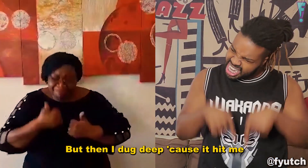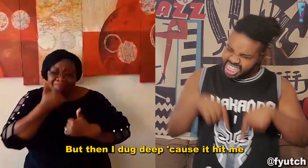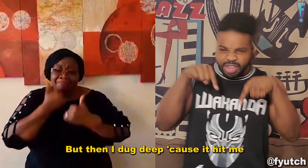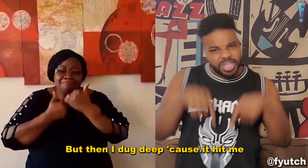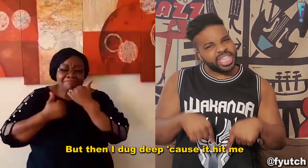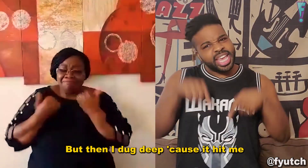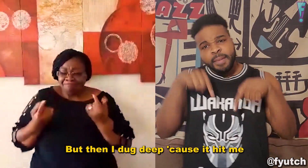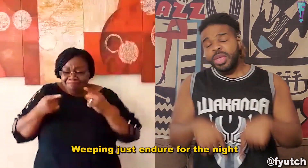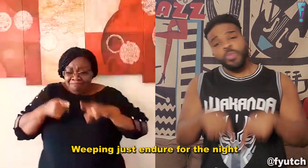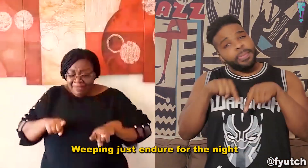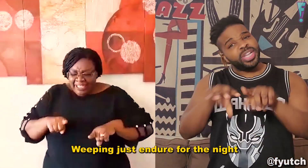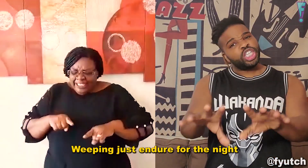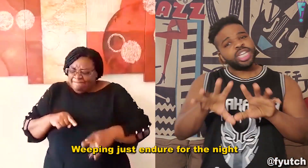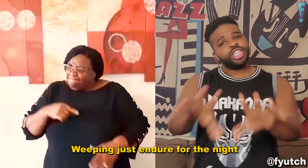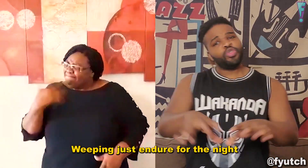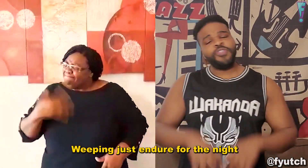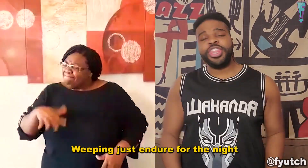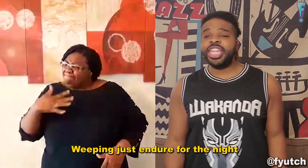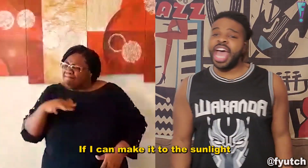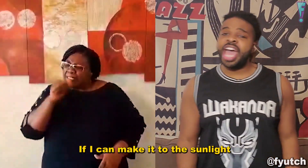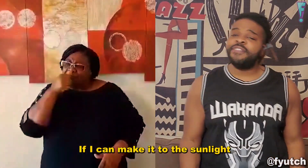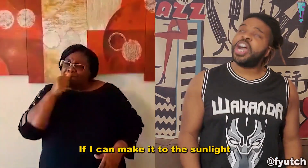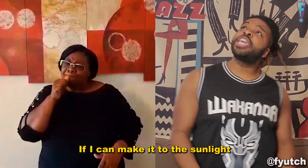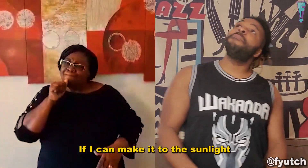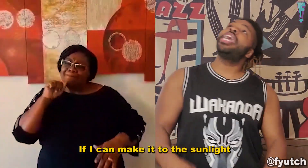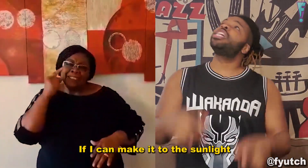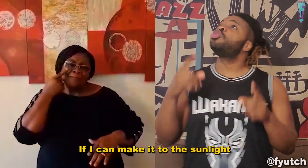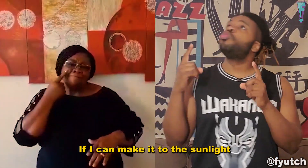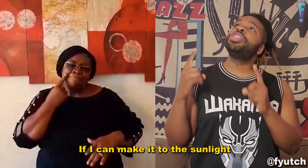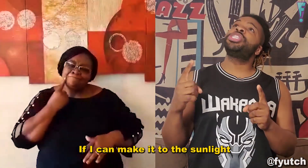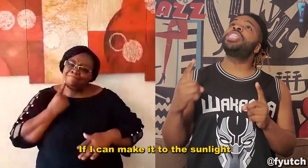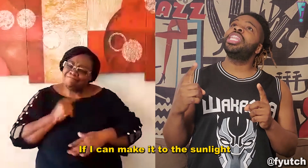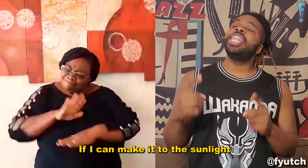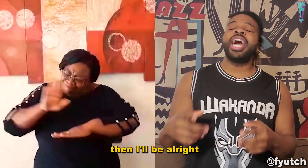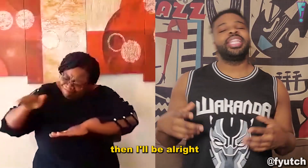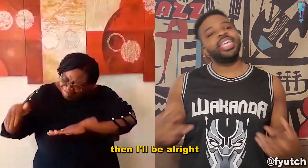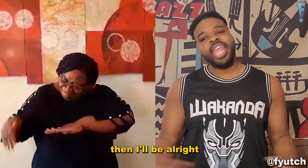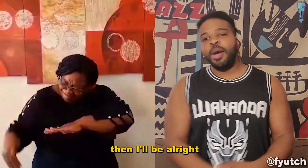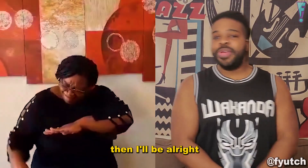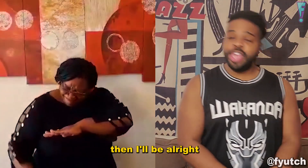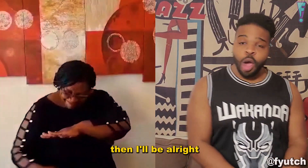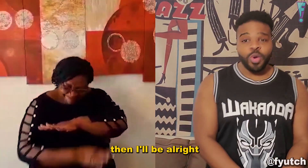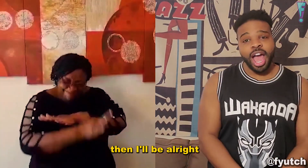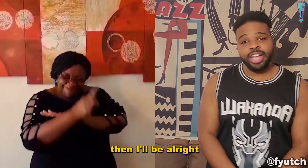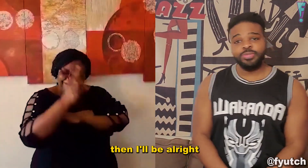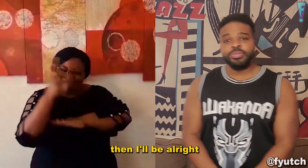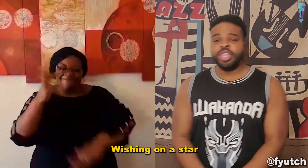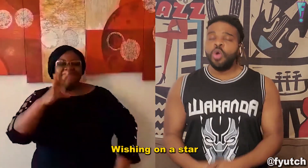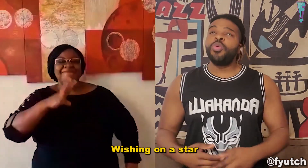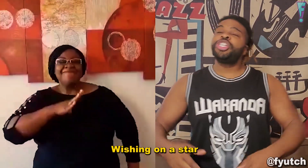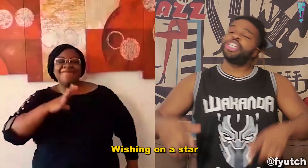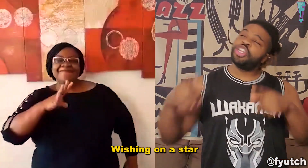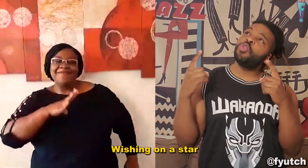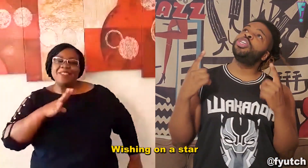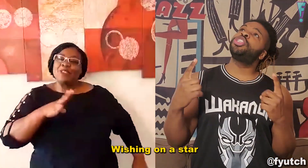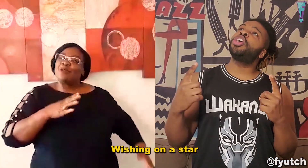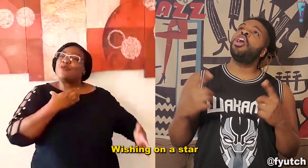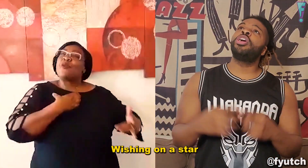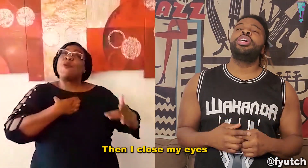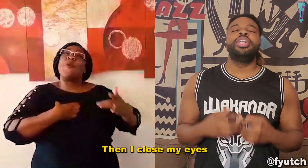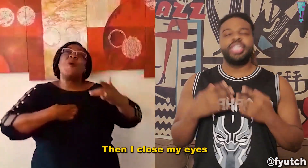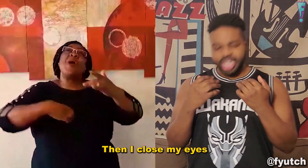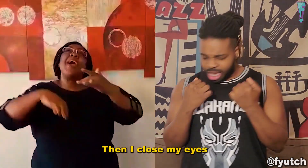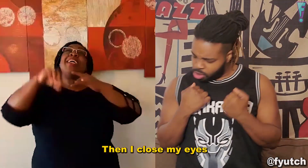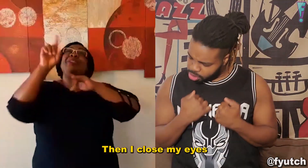But then I dug deep cause it hit me, we've been just endured for the night. If I can make it to the sunlight, then I'll be alright. Wishing on the